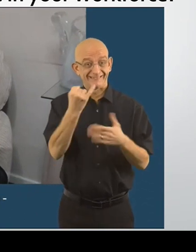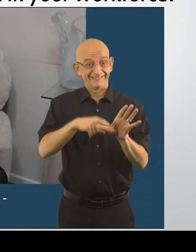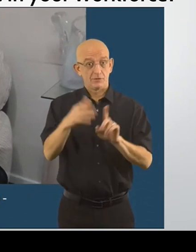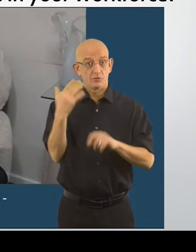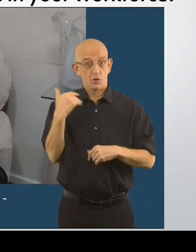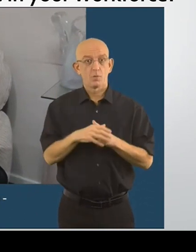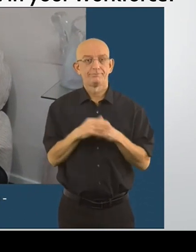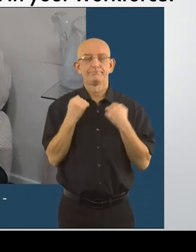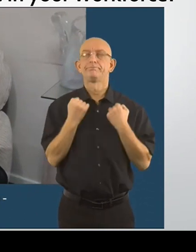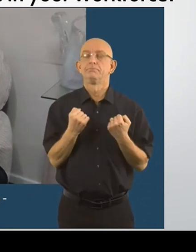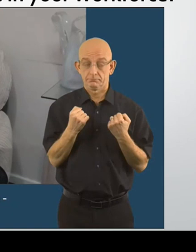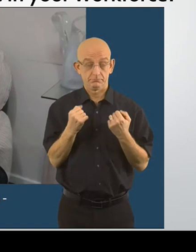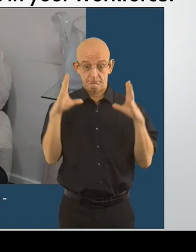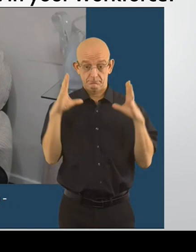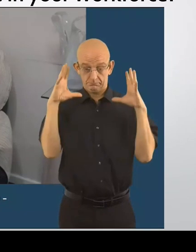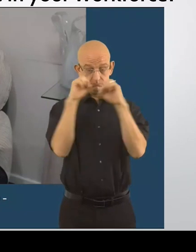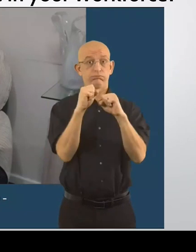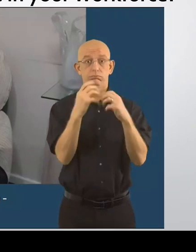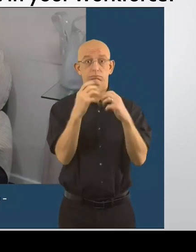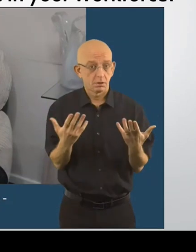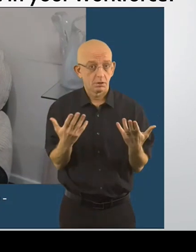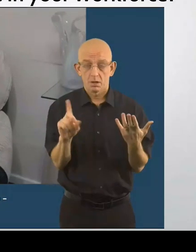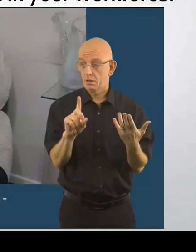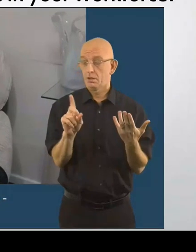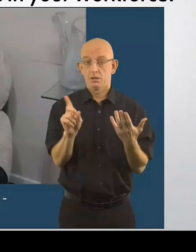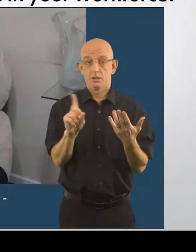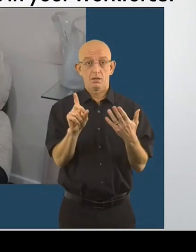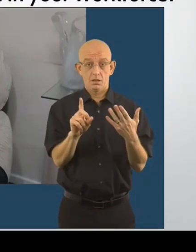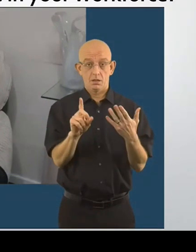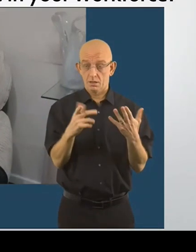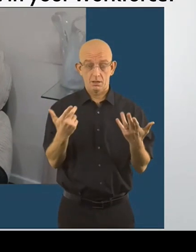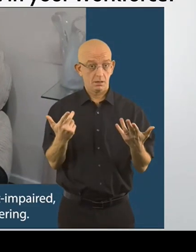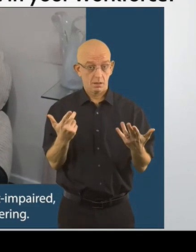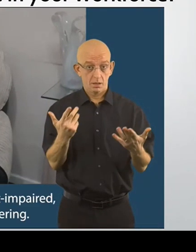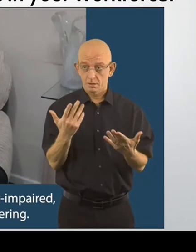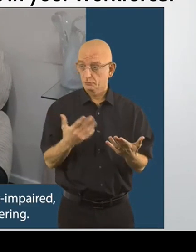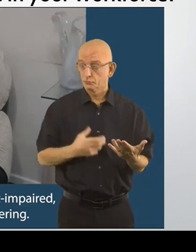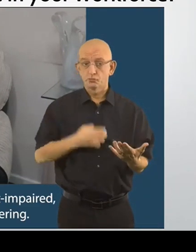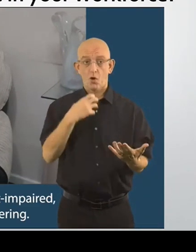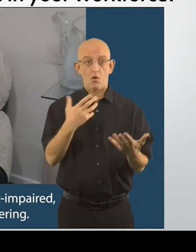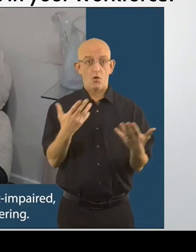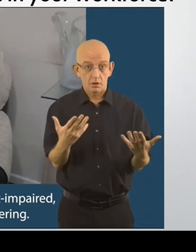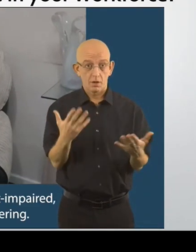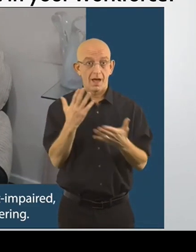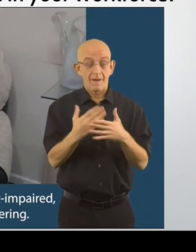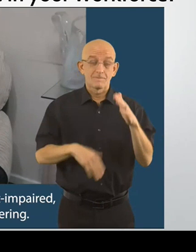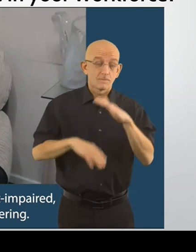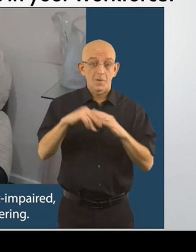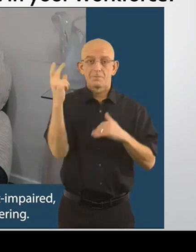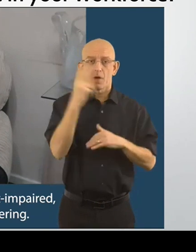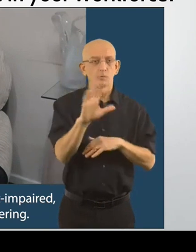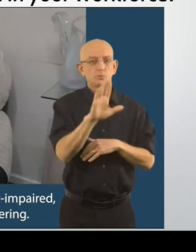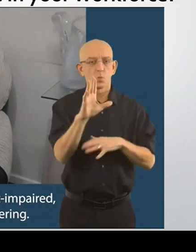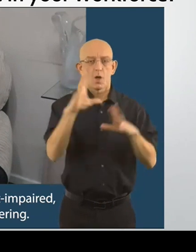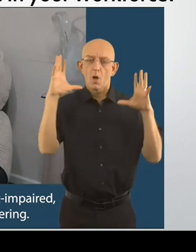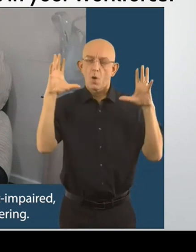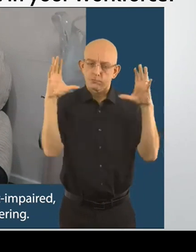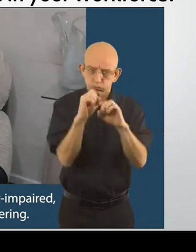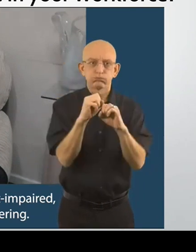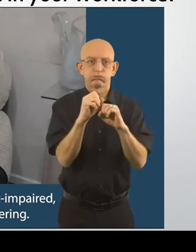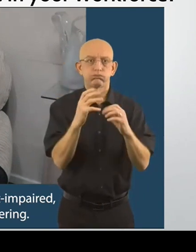lost my sight 6 years ago, literally overnight. I've not lost all my sight.